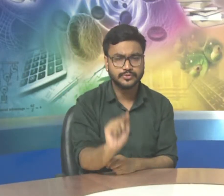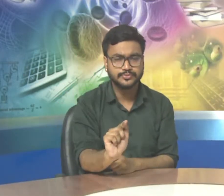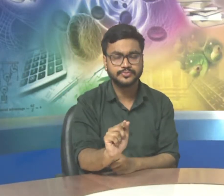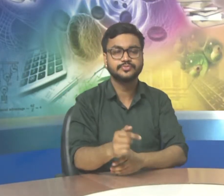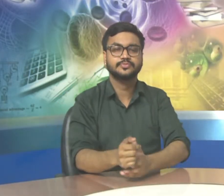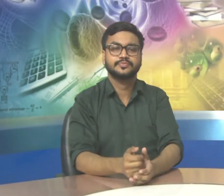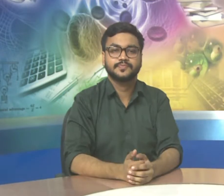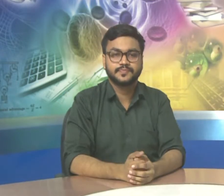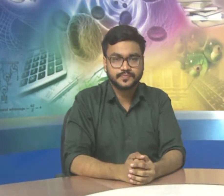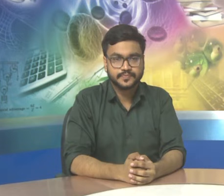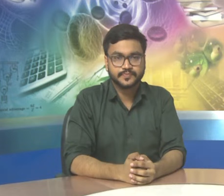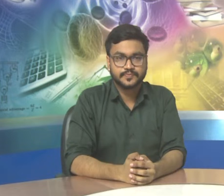Objectives.